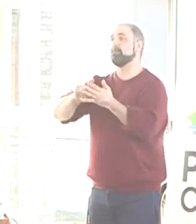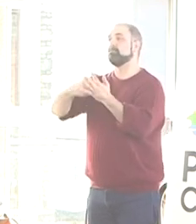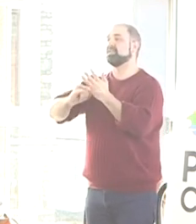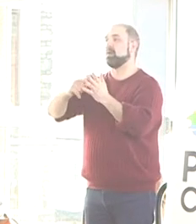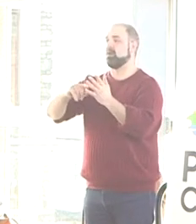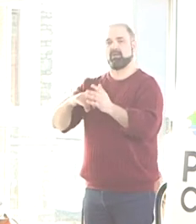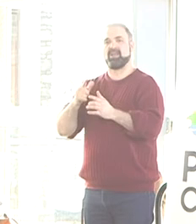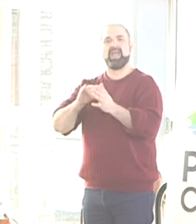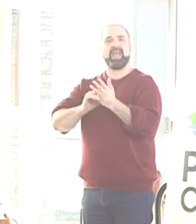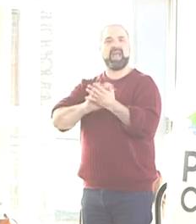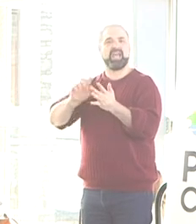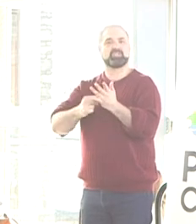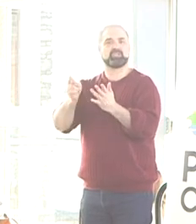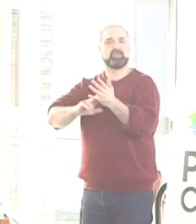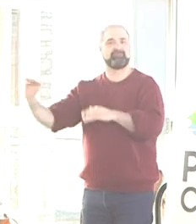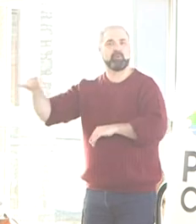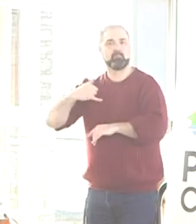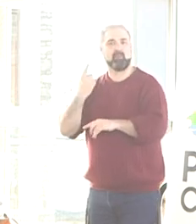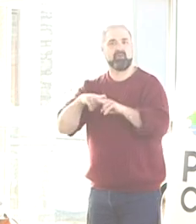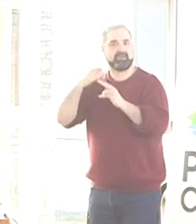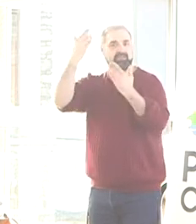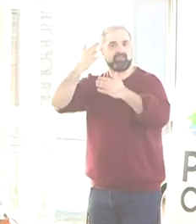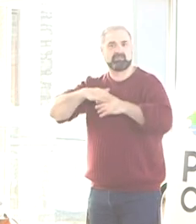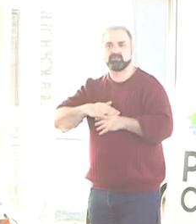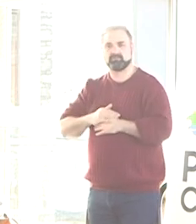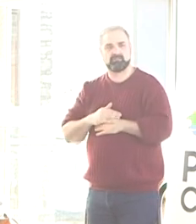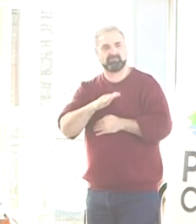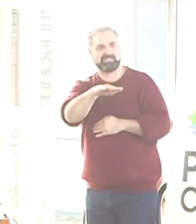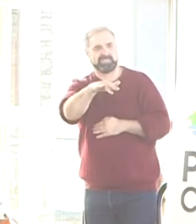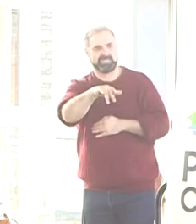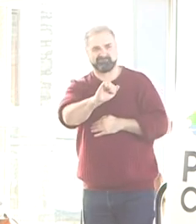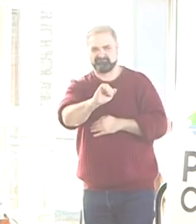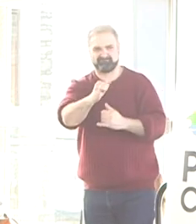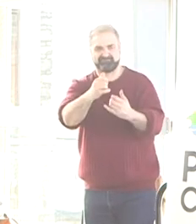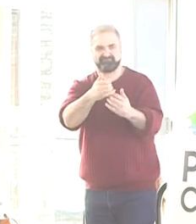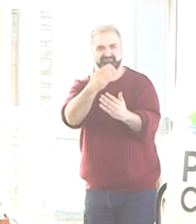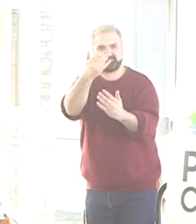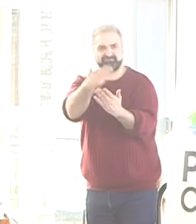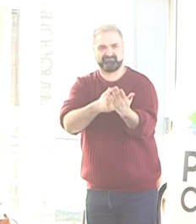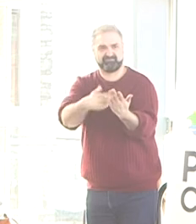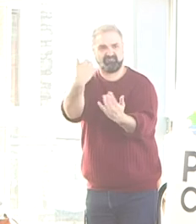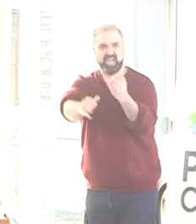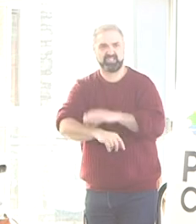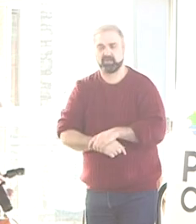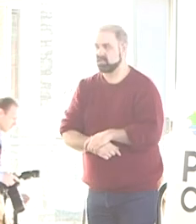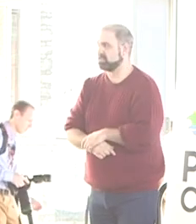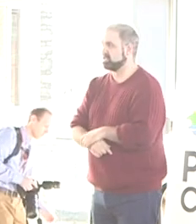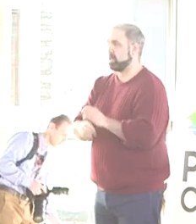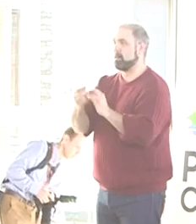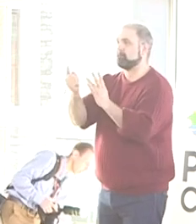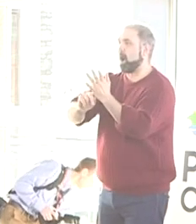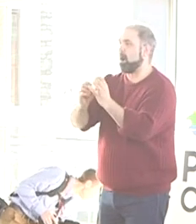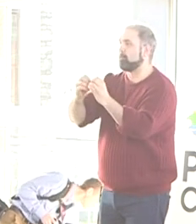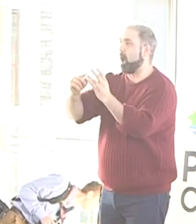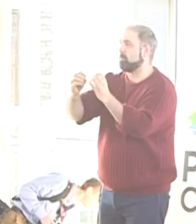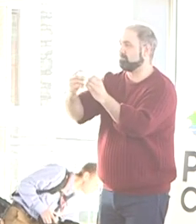up one Friday evening and told my late partner it had failed. And Bob came in and said, sorry, love, it